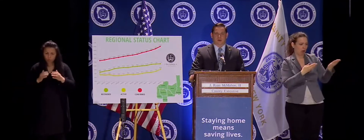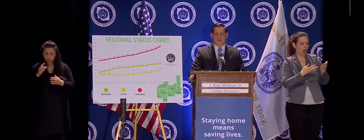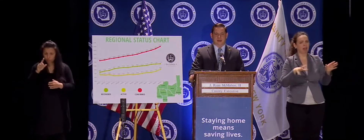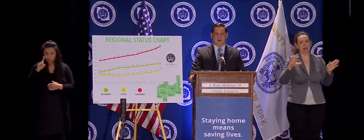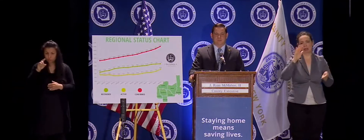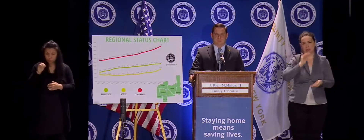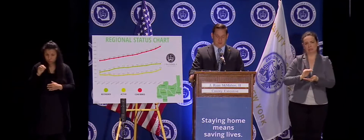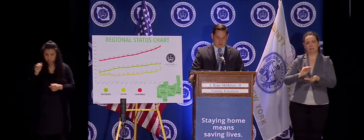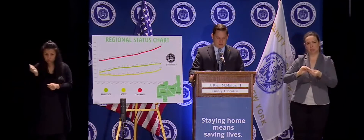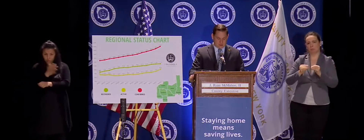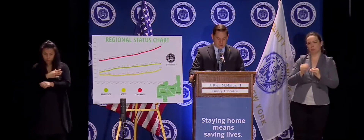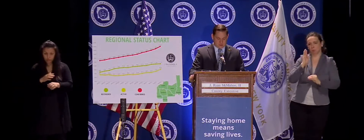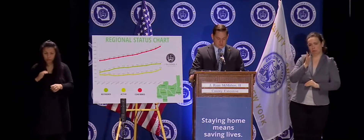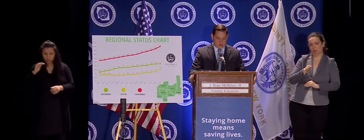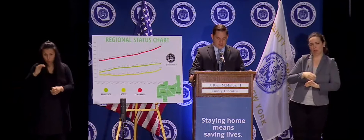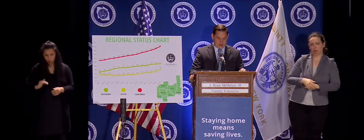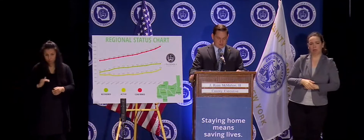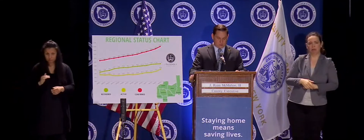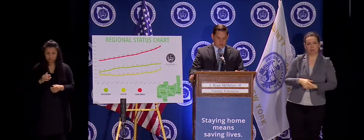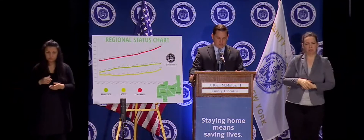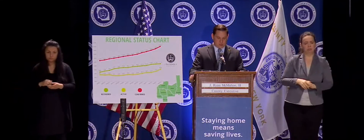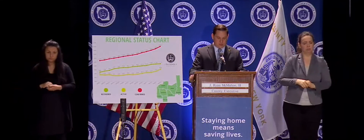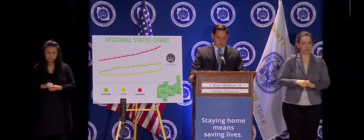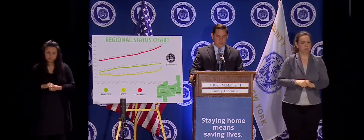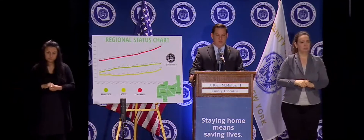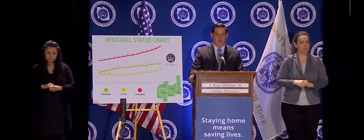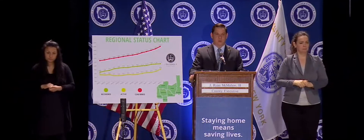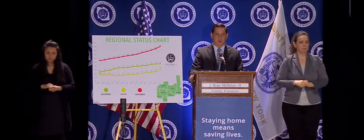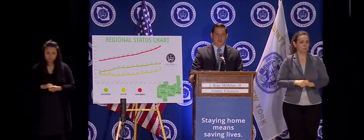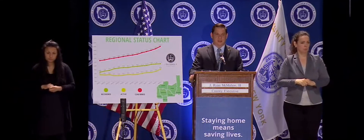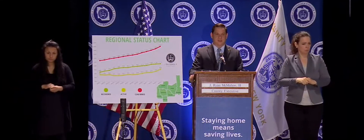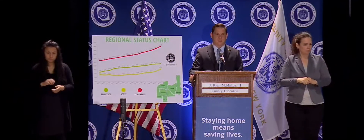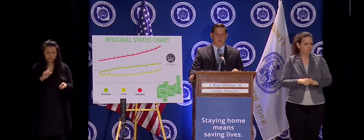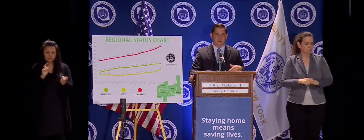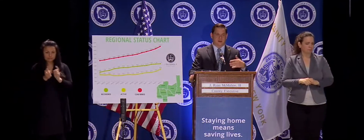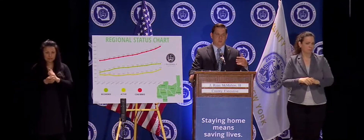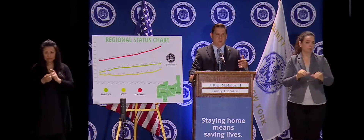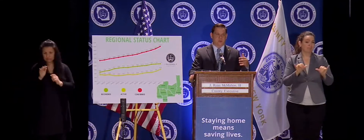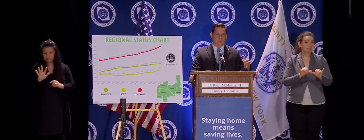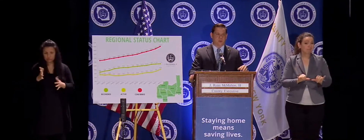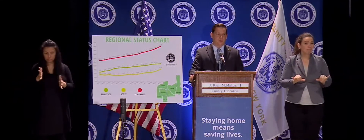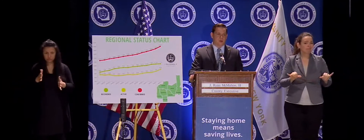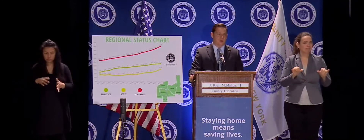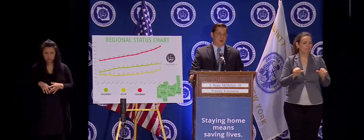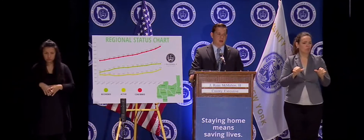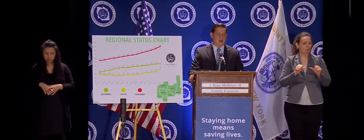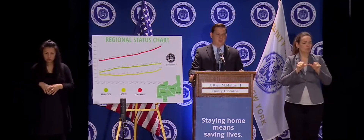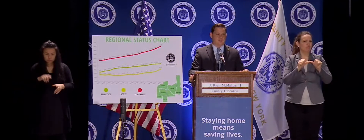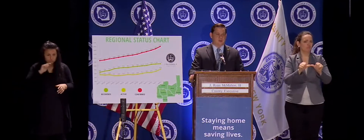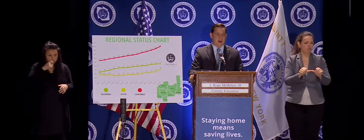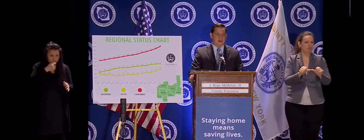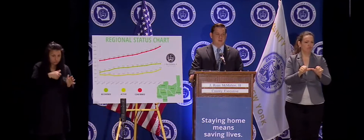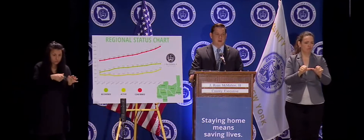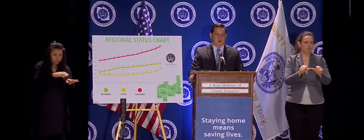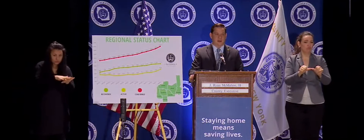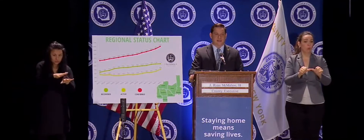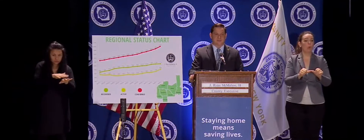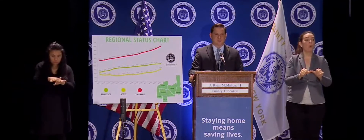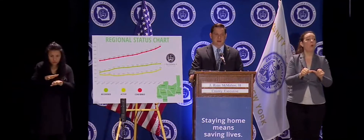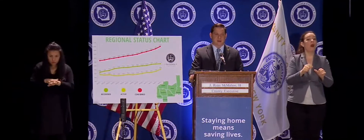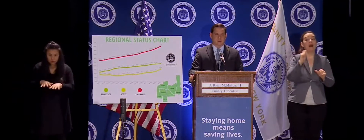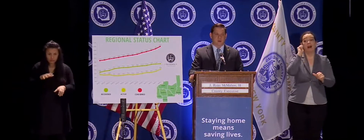whole period of time. So that hasn't really changed. We're just doing more testing. We're finding more people that